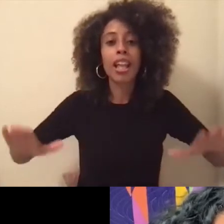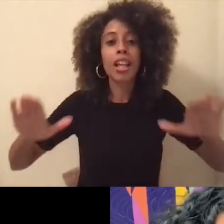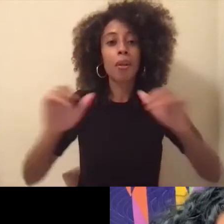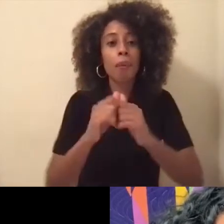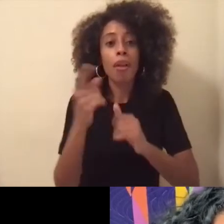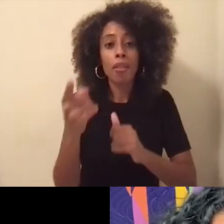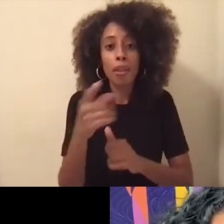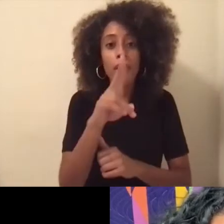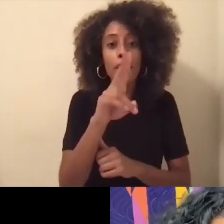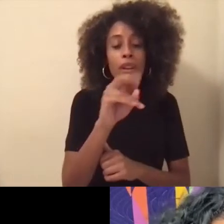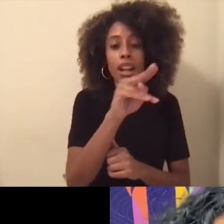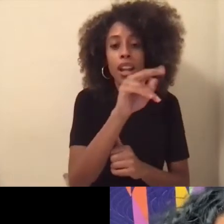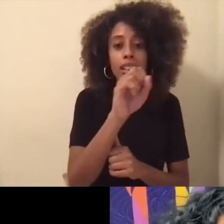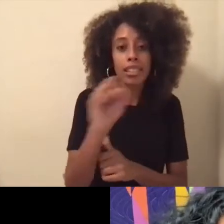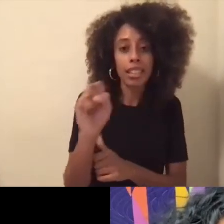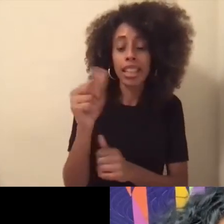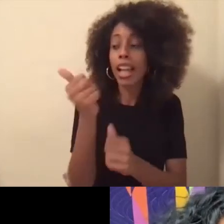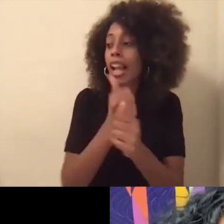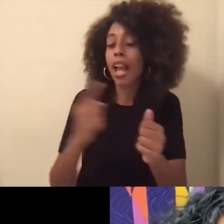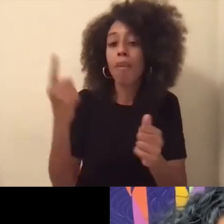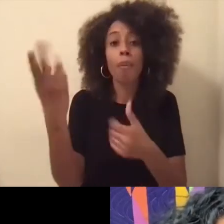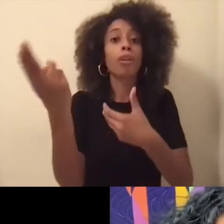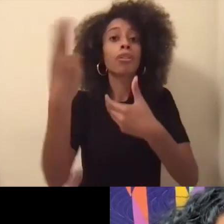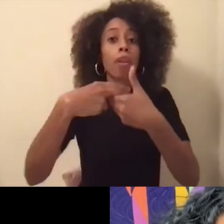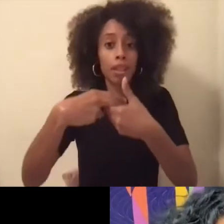everyone who is joining